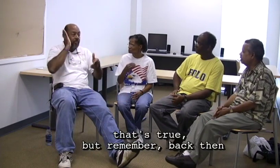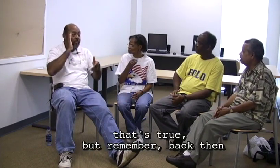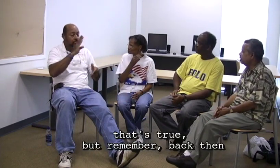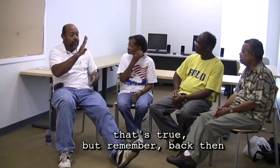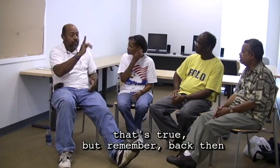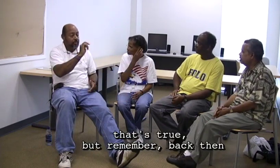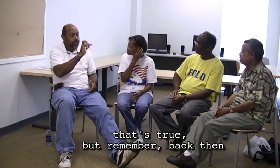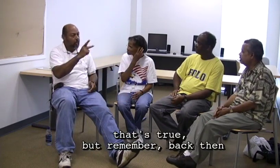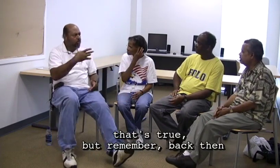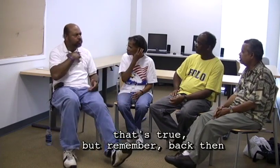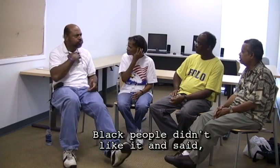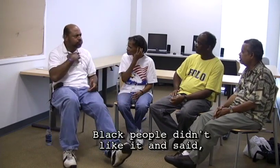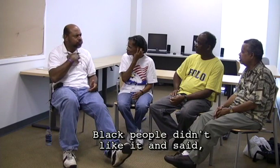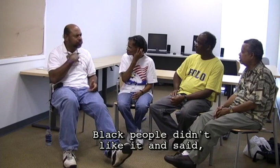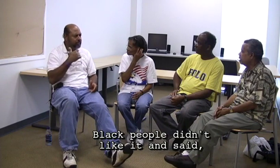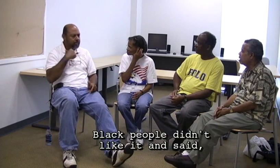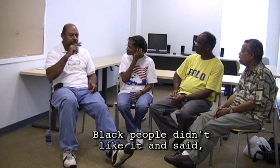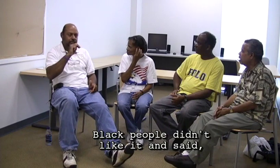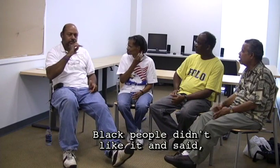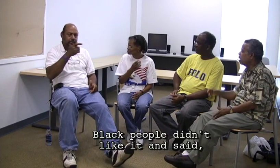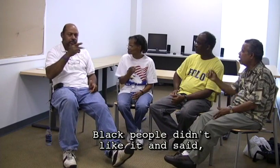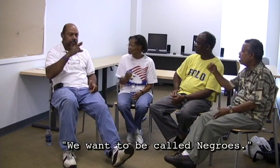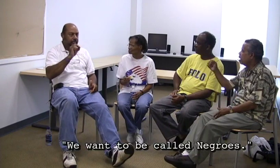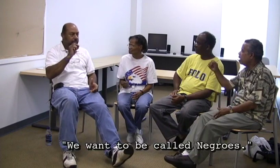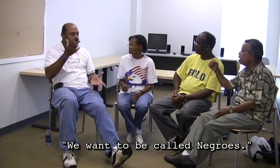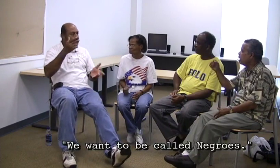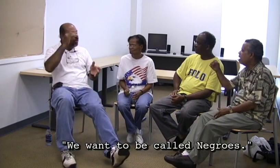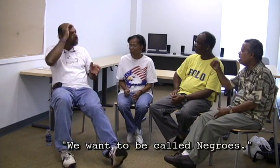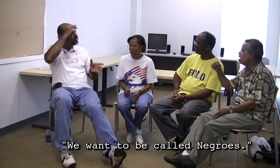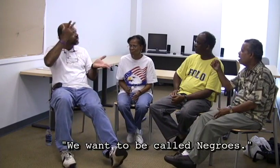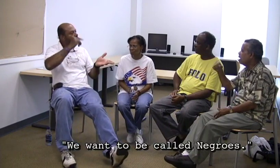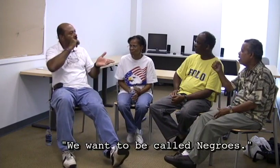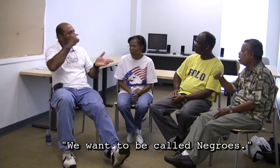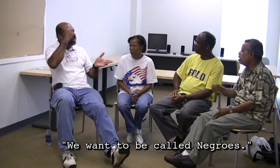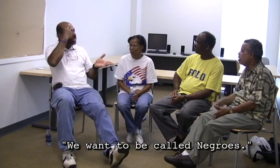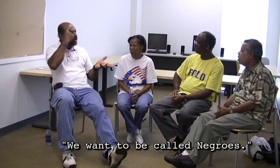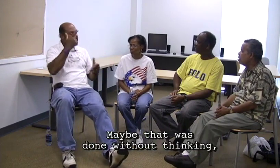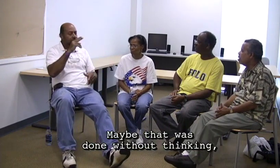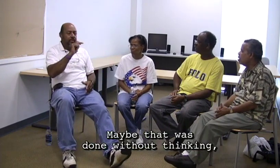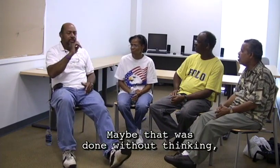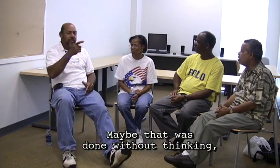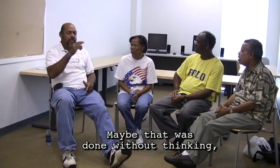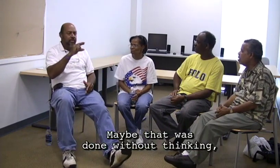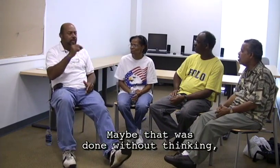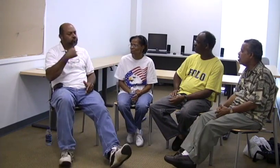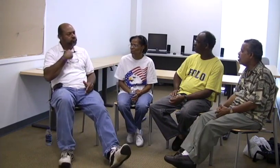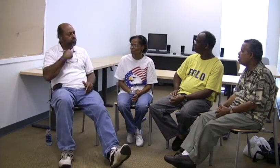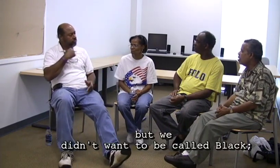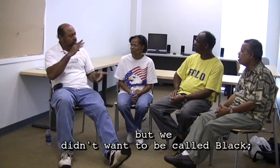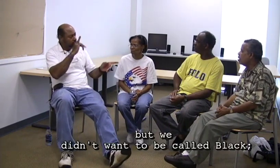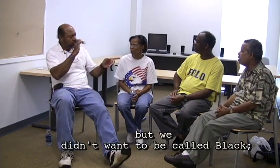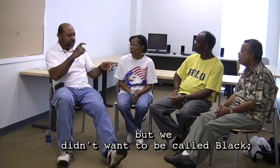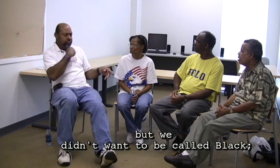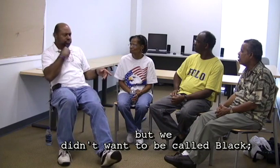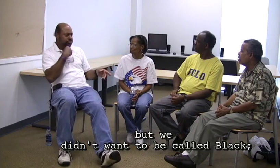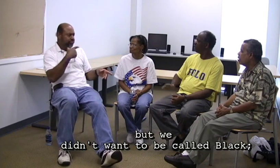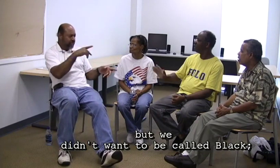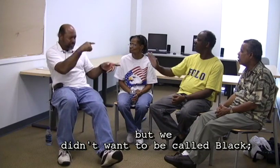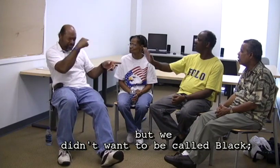But remember, back then, Black people didn't like it and said we wanted to be called Negroes. Maybe that was done without thinking, but we didn't want to be called Black. It was